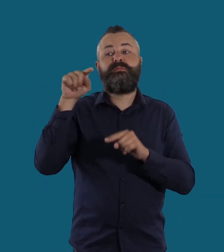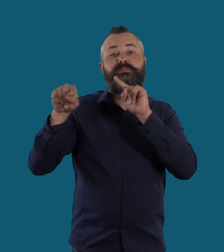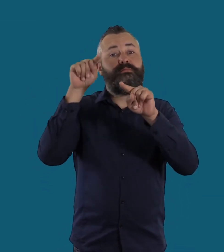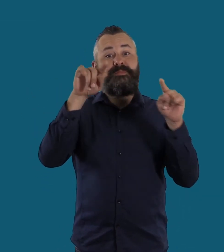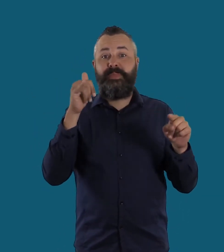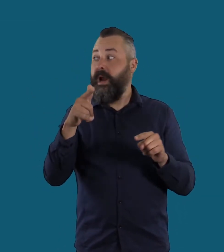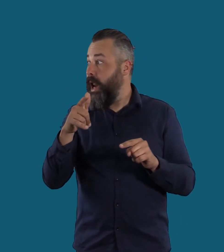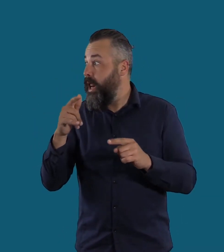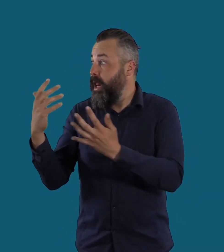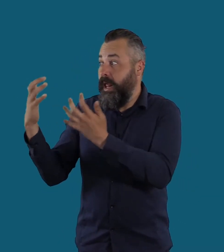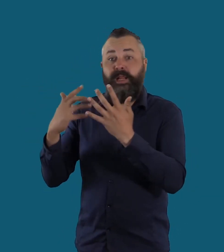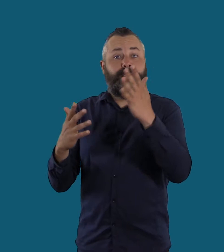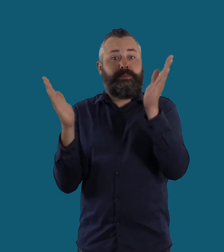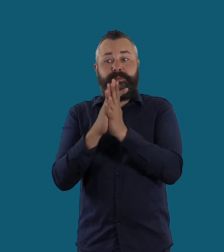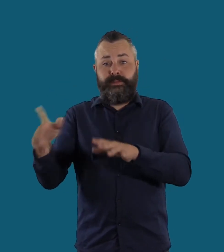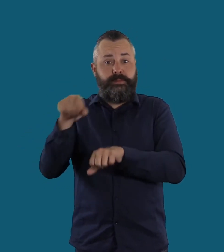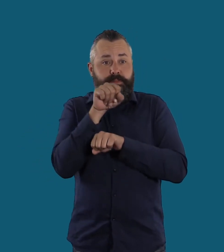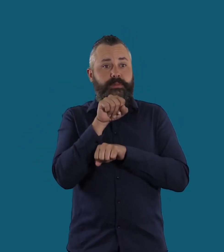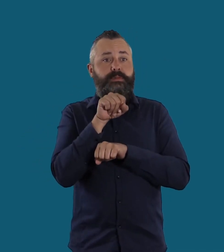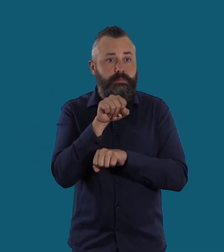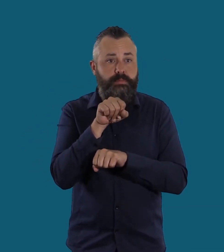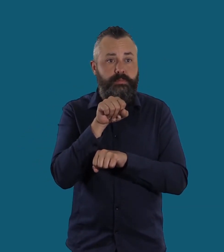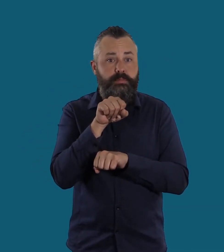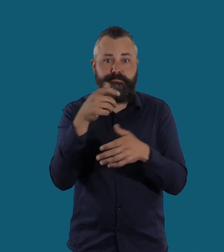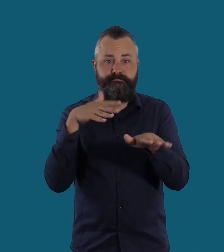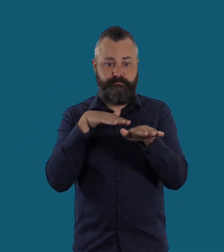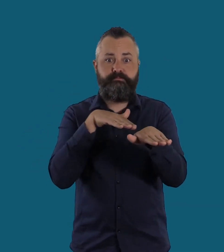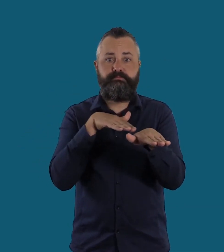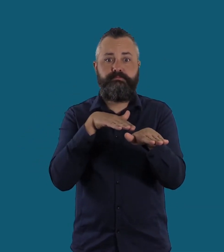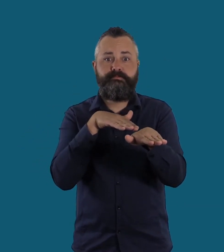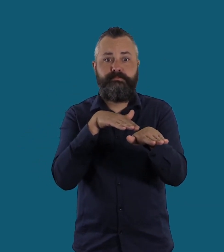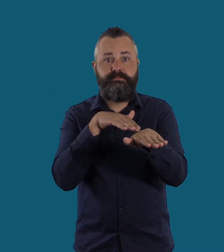In many locations, it's likely that you'll need to evacuate by foot due to congestion on roads.